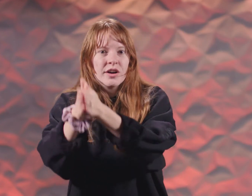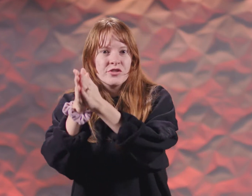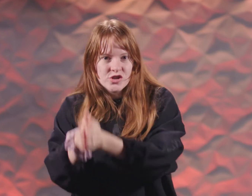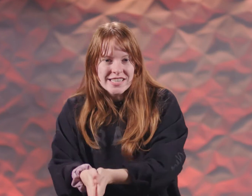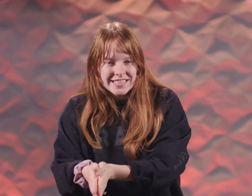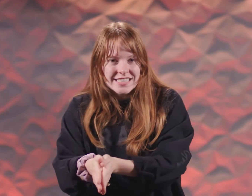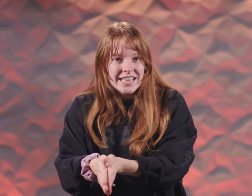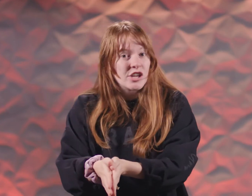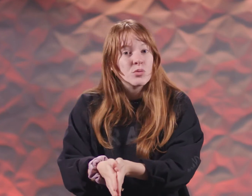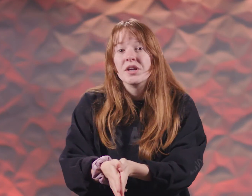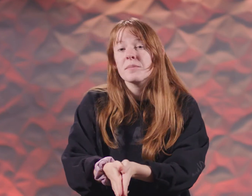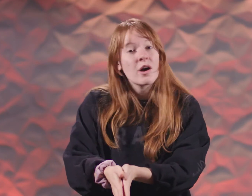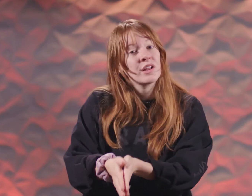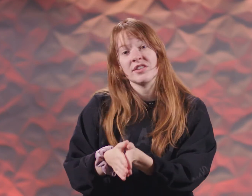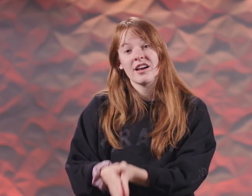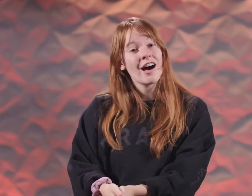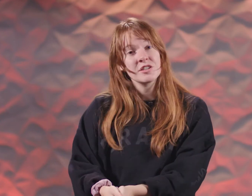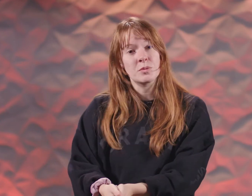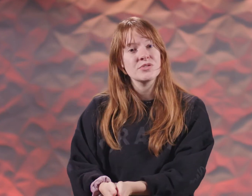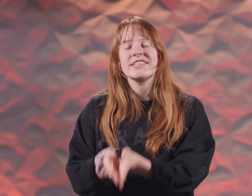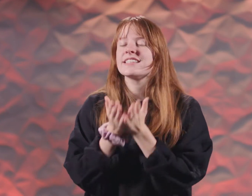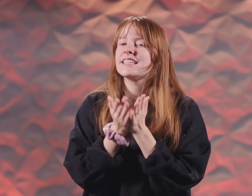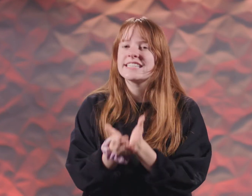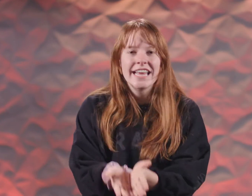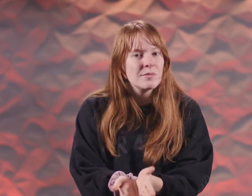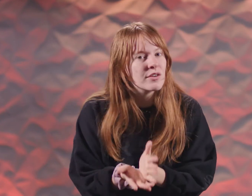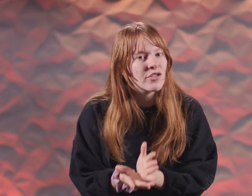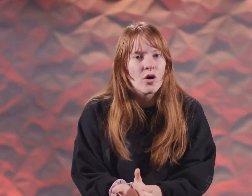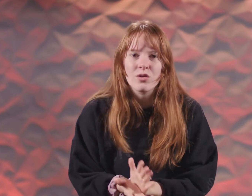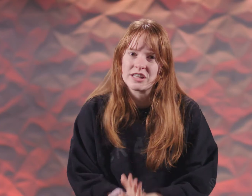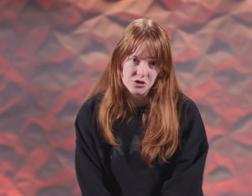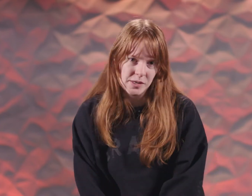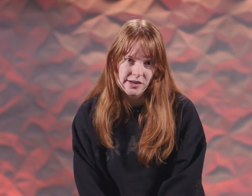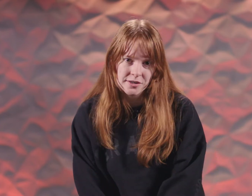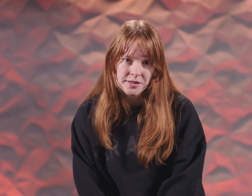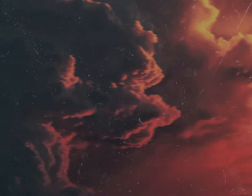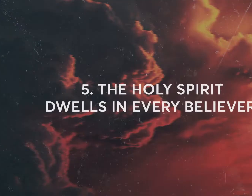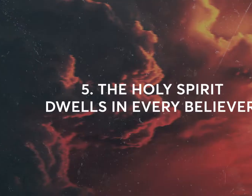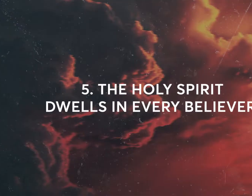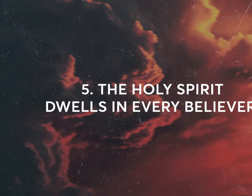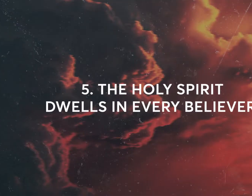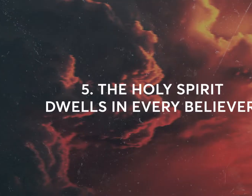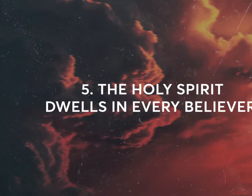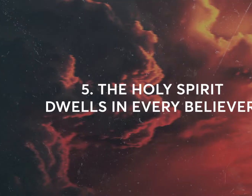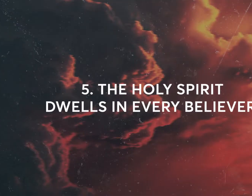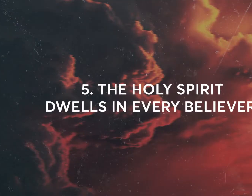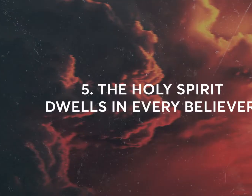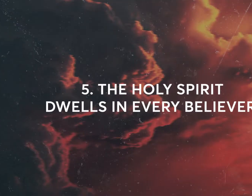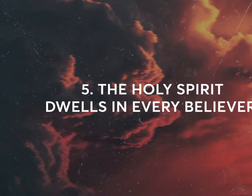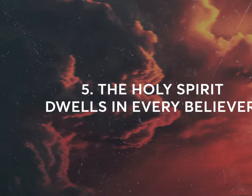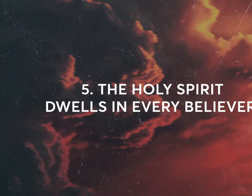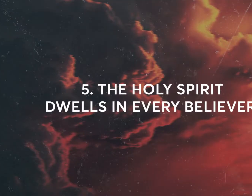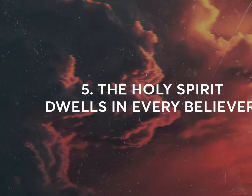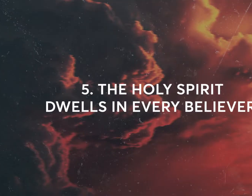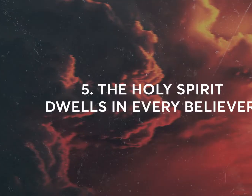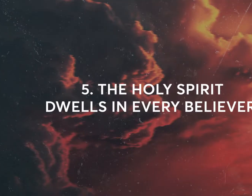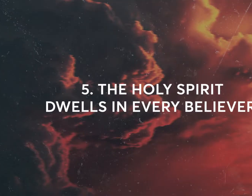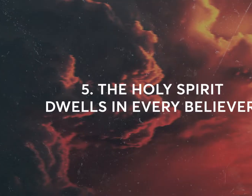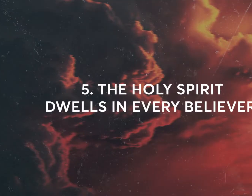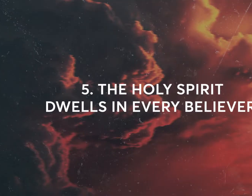of Jesus that you read about in the Gospels is the same of the Holy Spirit. Number five, the Holy Spirit dwells in every